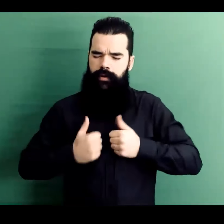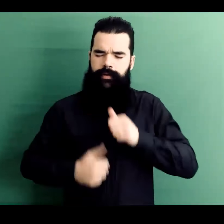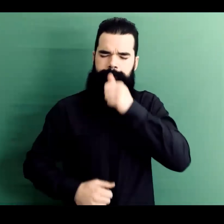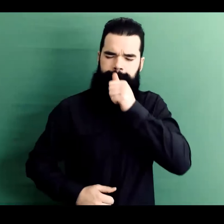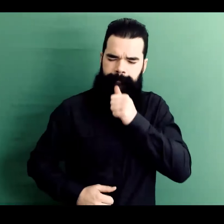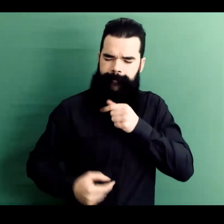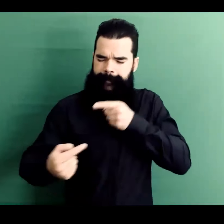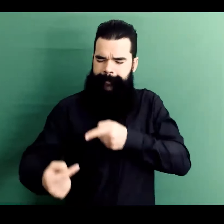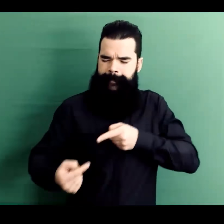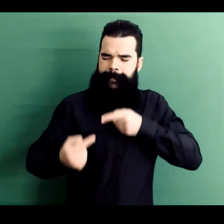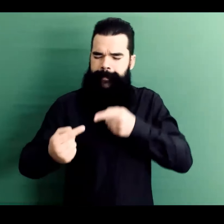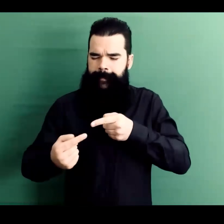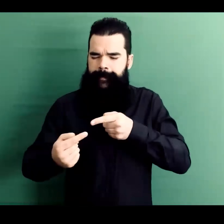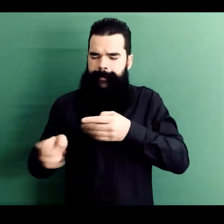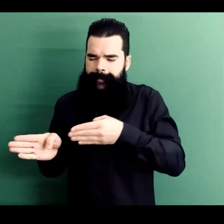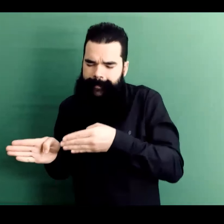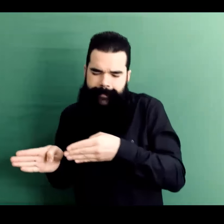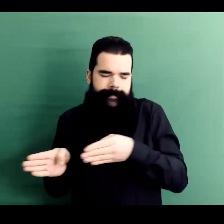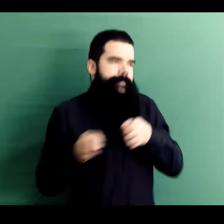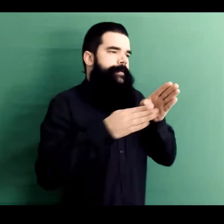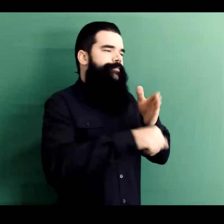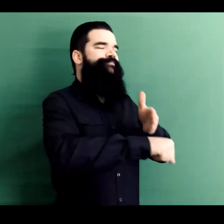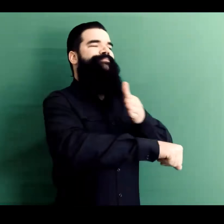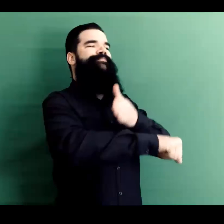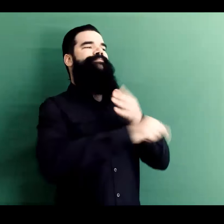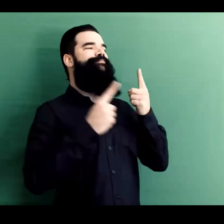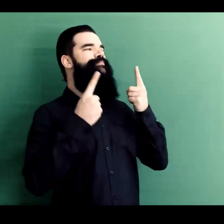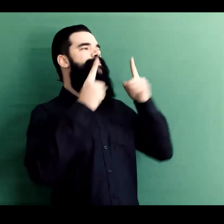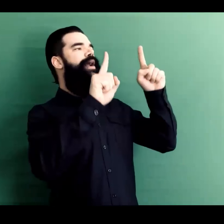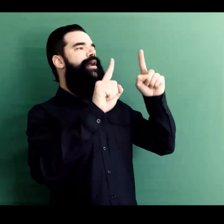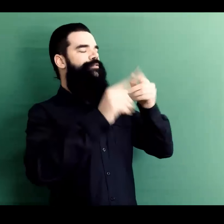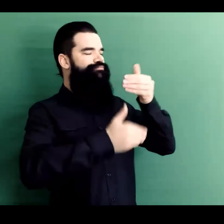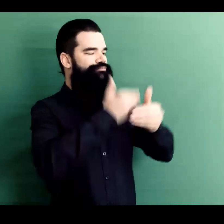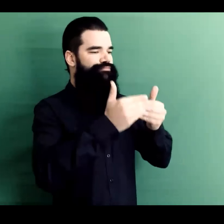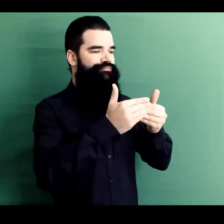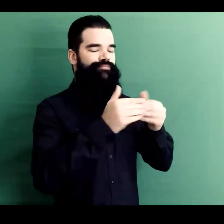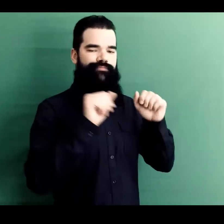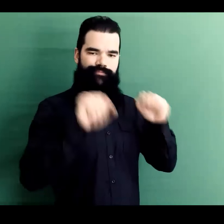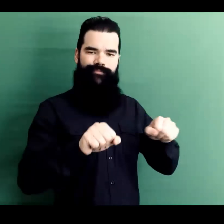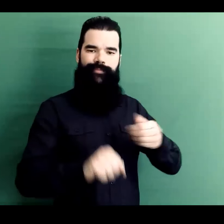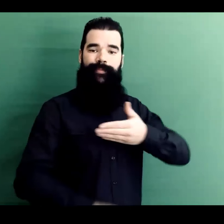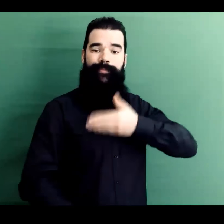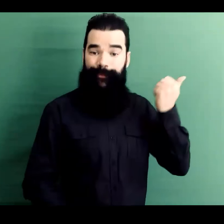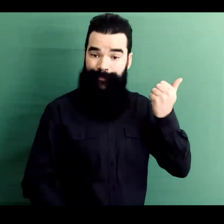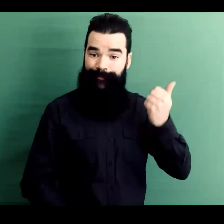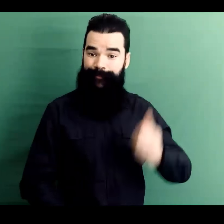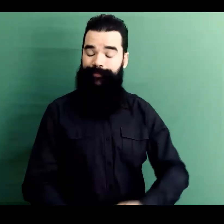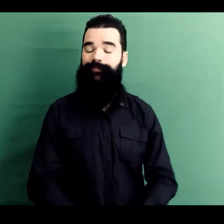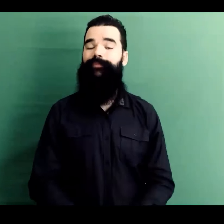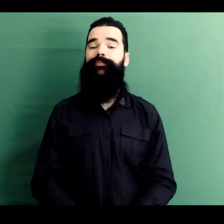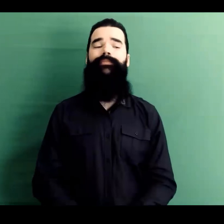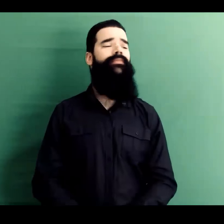Behavioral health services are anything used to help people with mental health and substance use diagnosis work